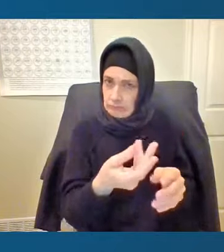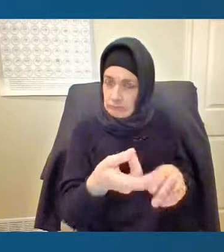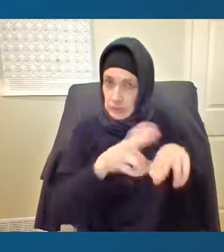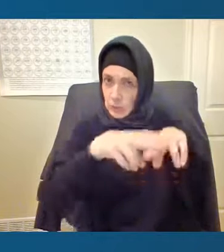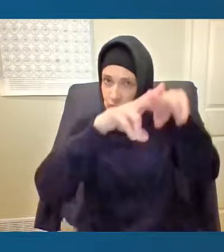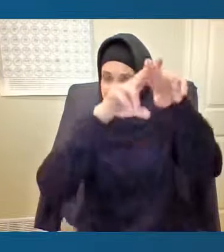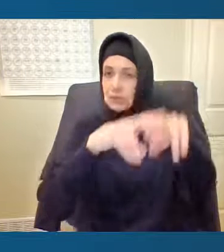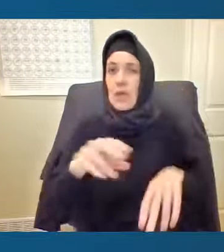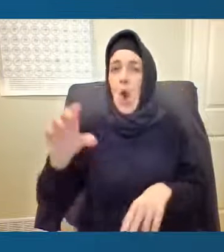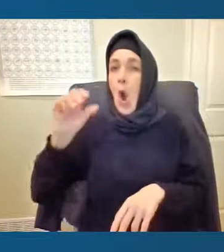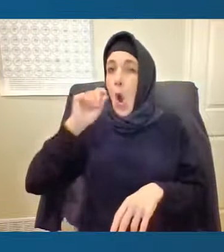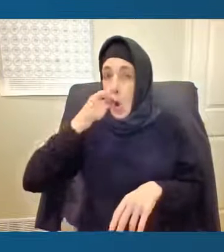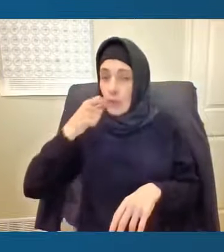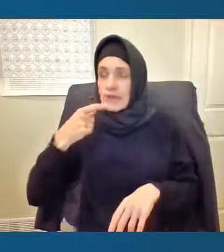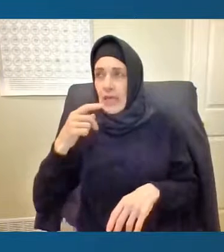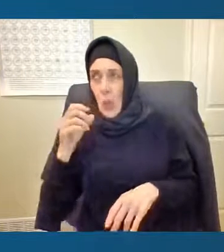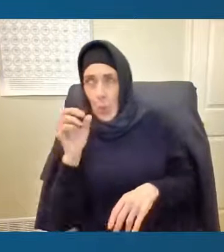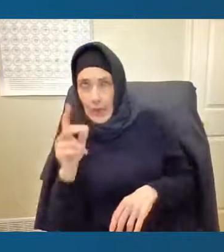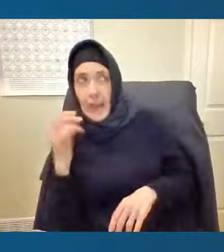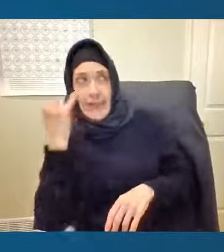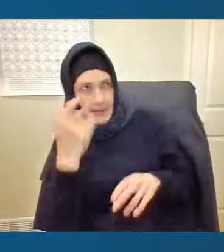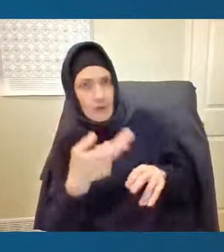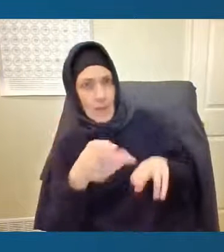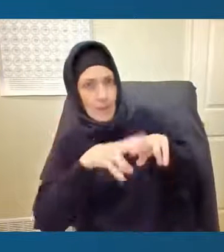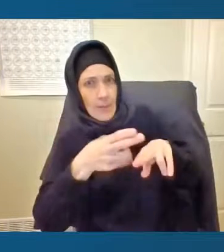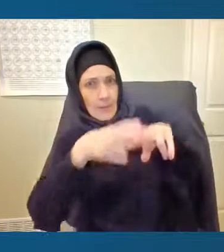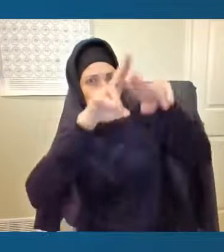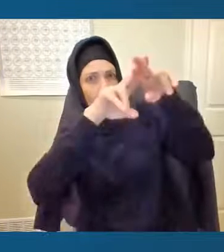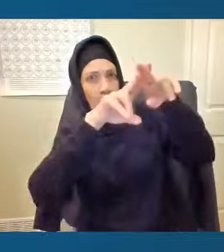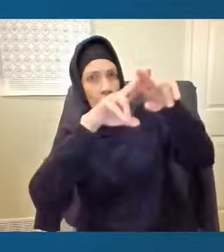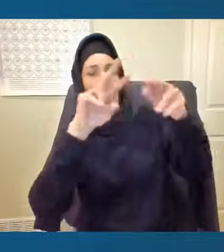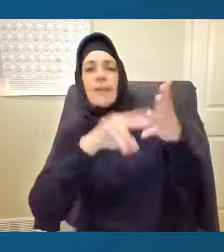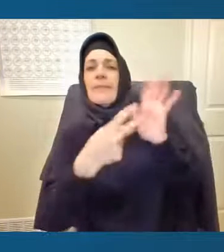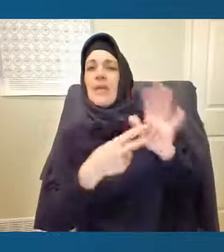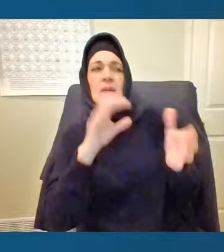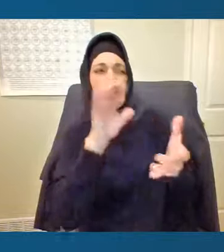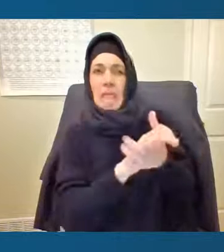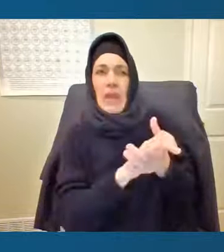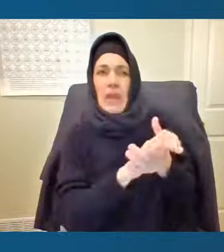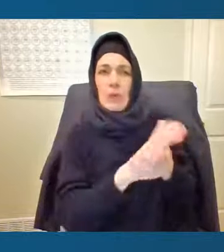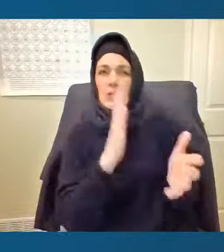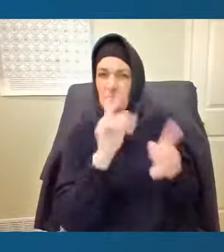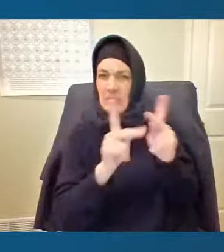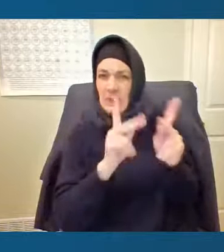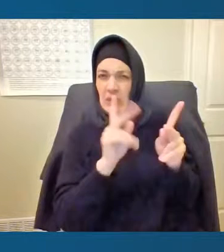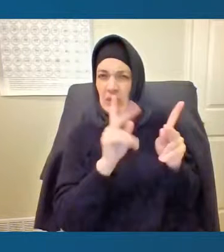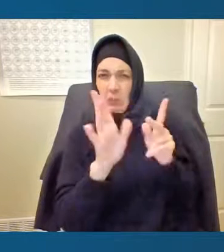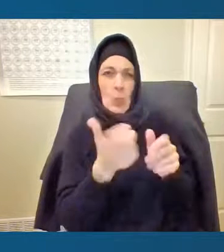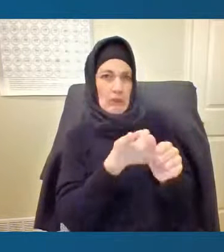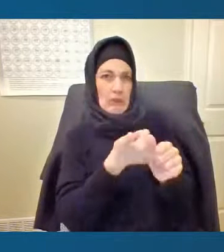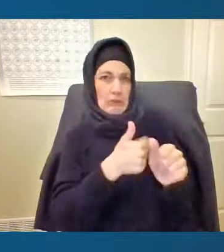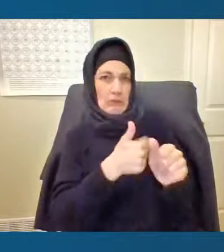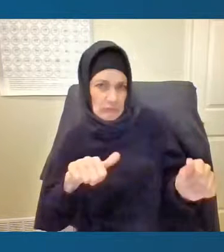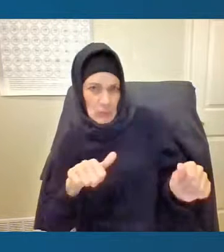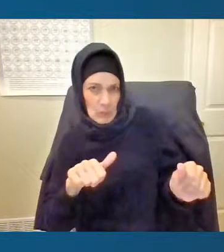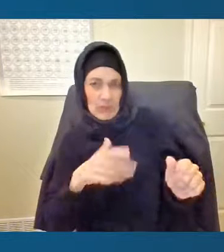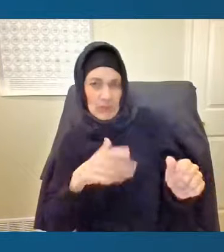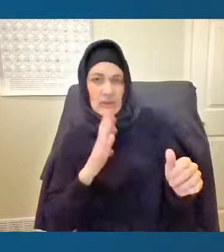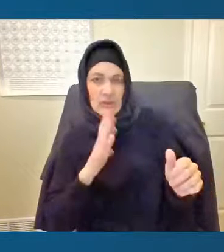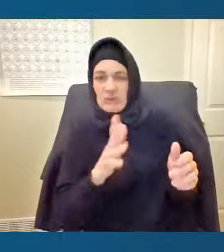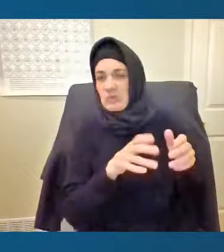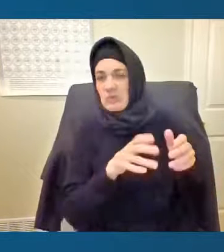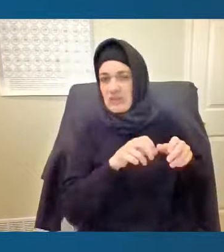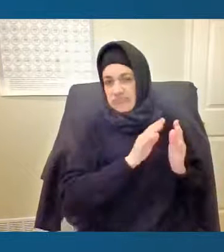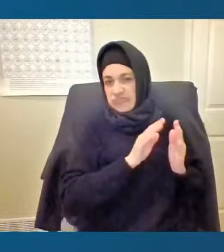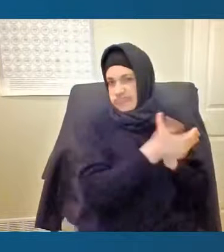right? So he's like, no, this is not good. Marriage is supposed to be extremely easy in Islam. Because the